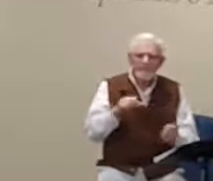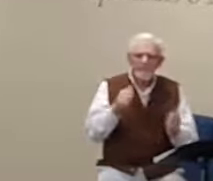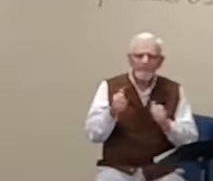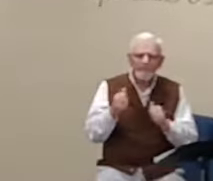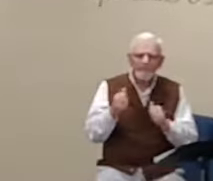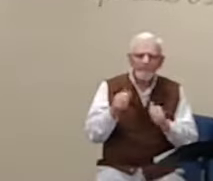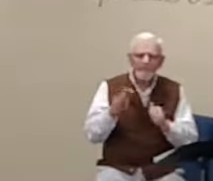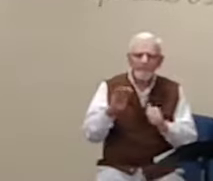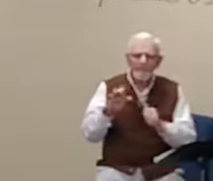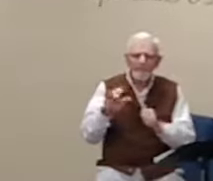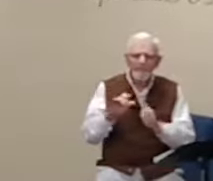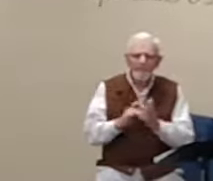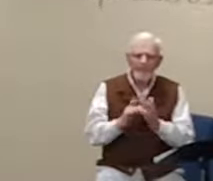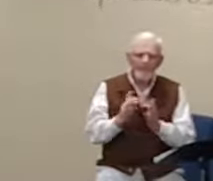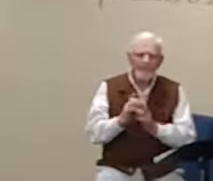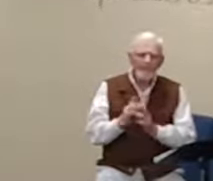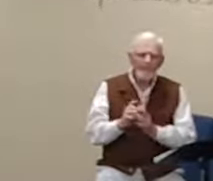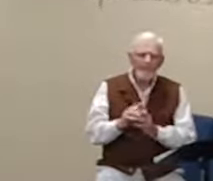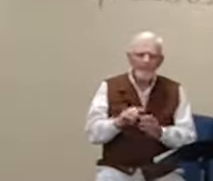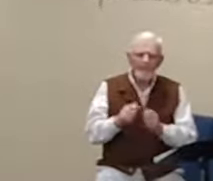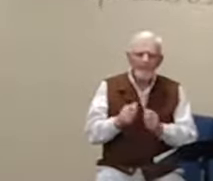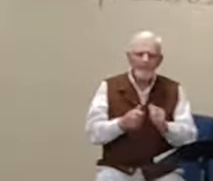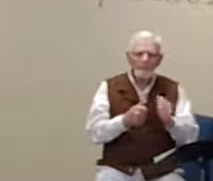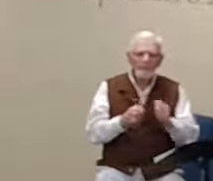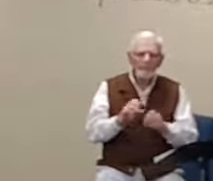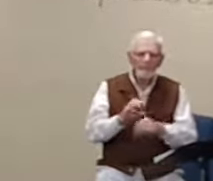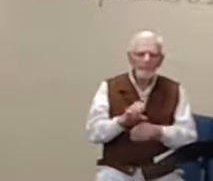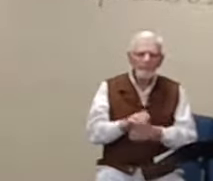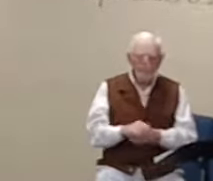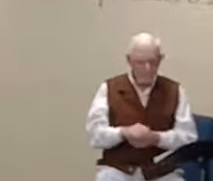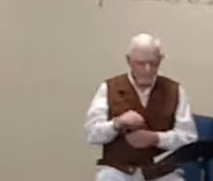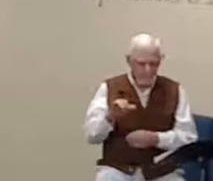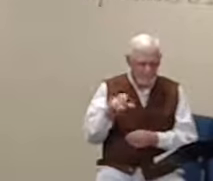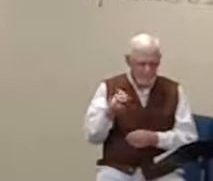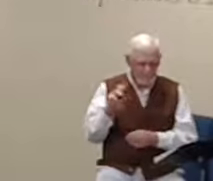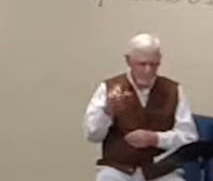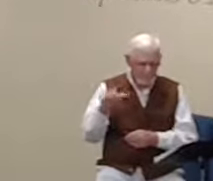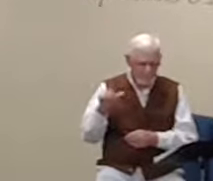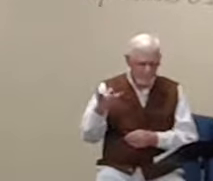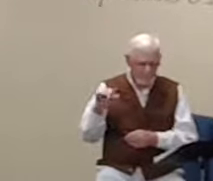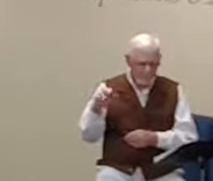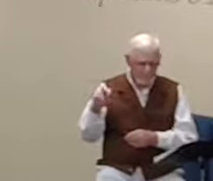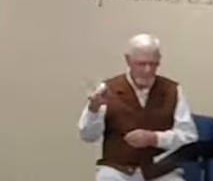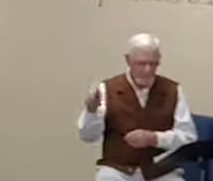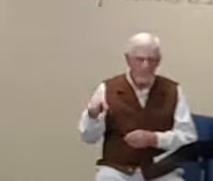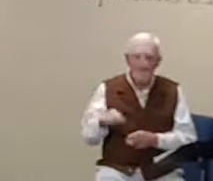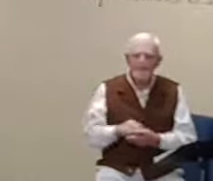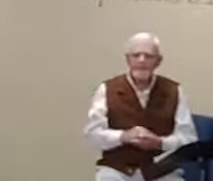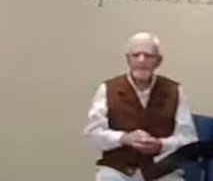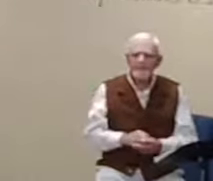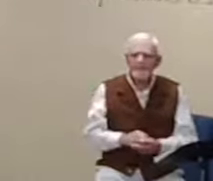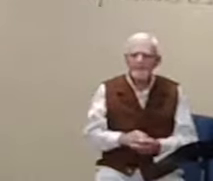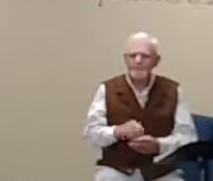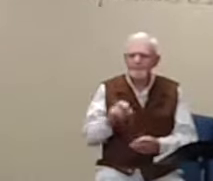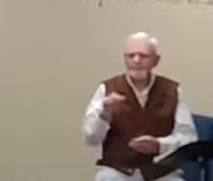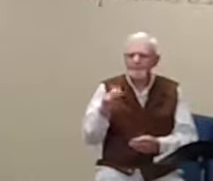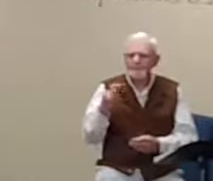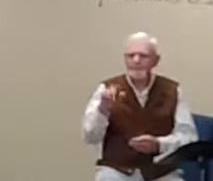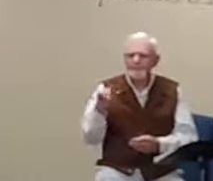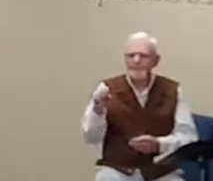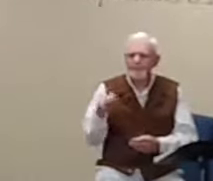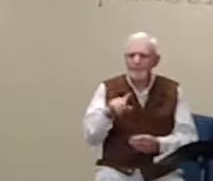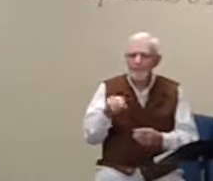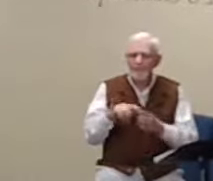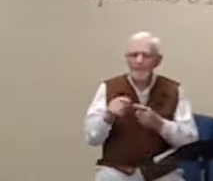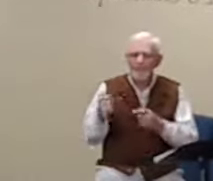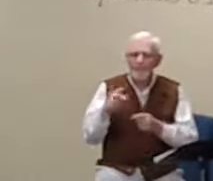Bible Fellowship Church. My pastor was John Rawlings, and we averaged, whenever I was there,